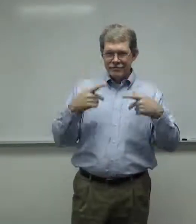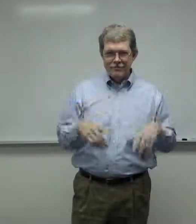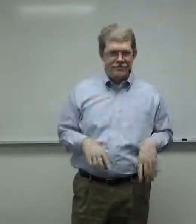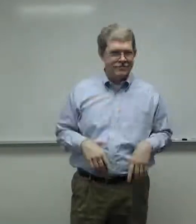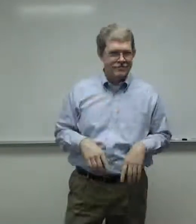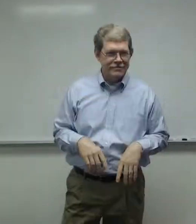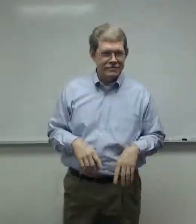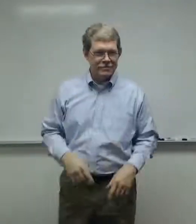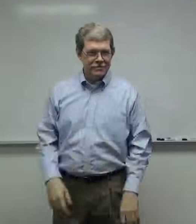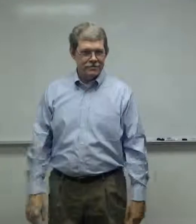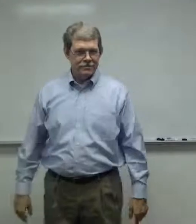Surprise party.